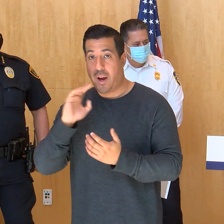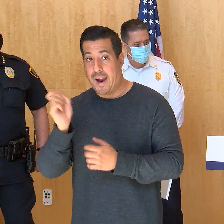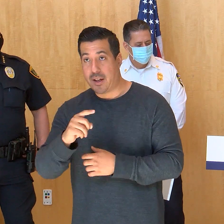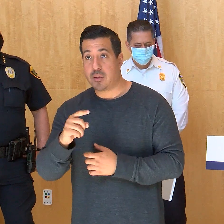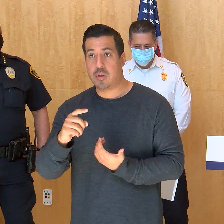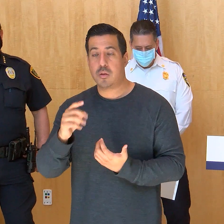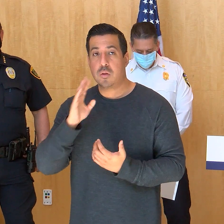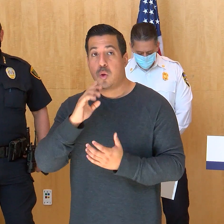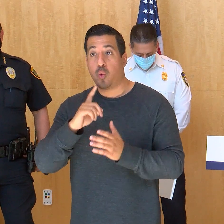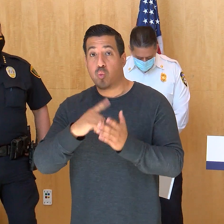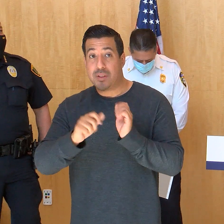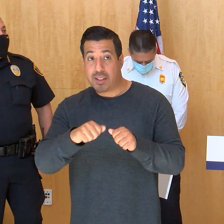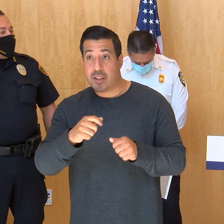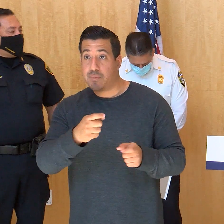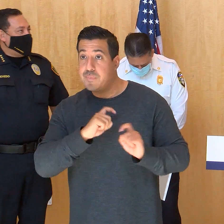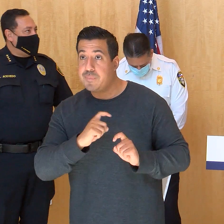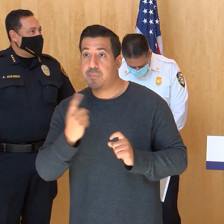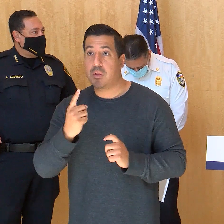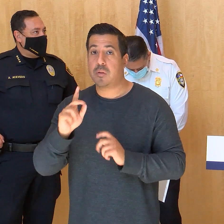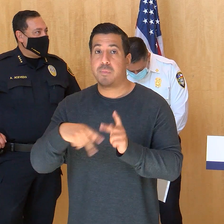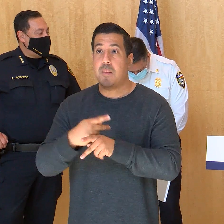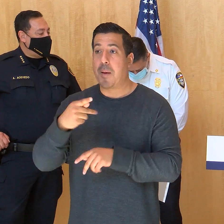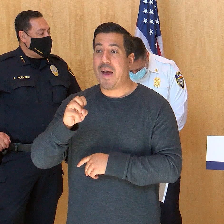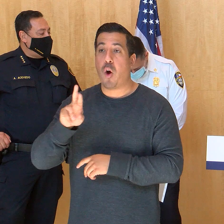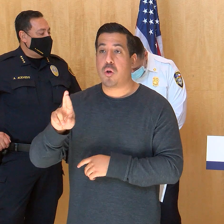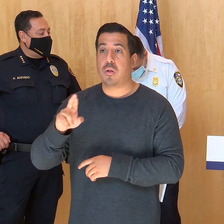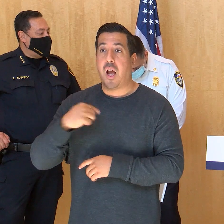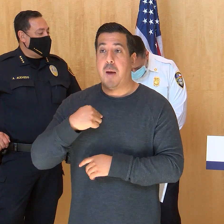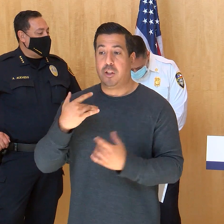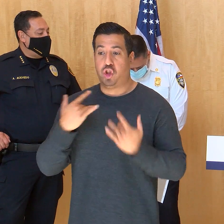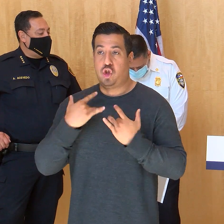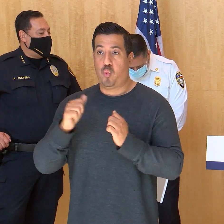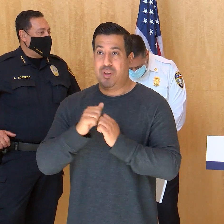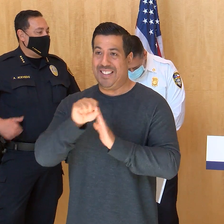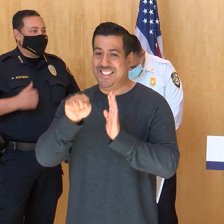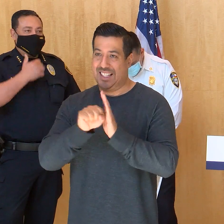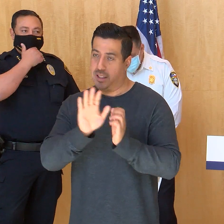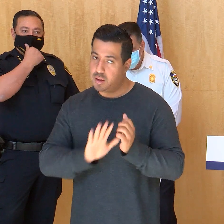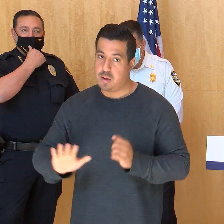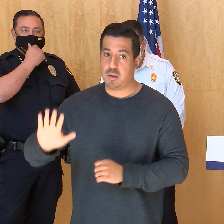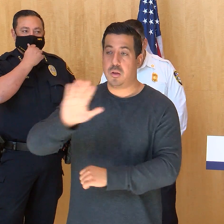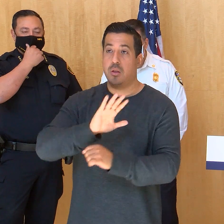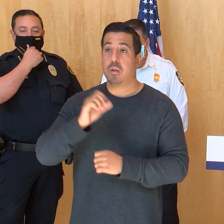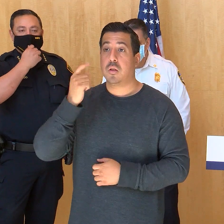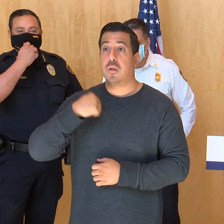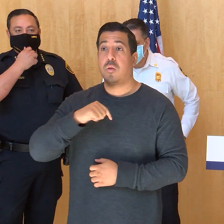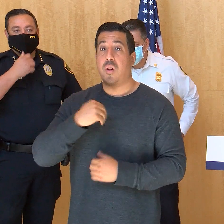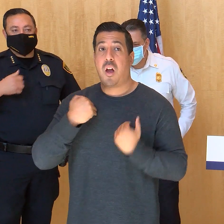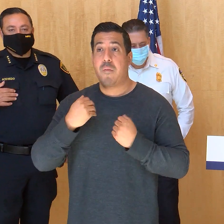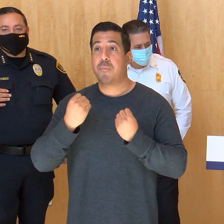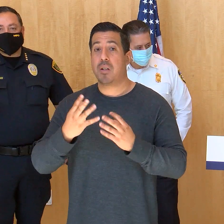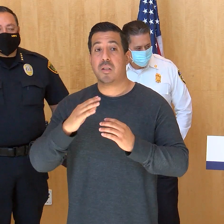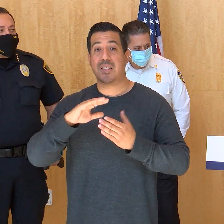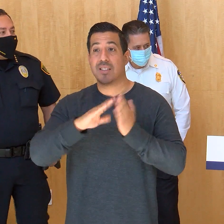time, what they can give to us. I'm concerned about the entire state, but because we are so urban and we have so